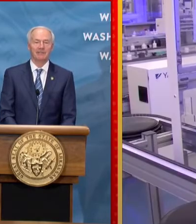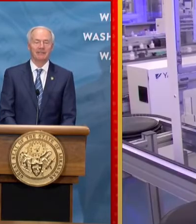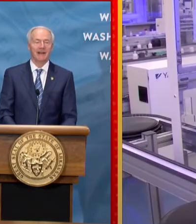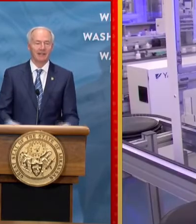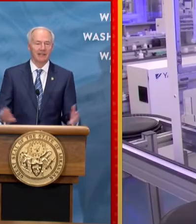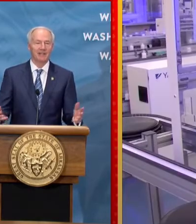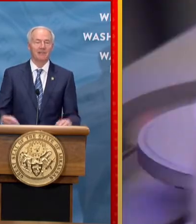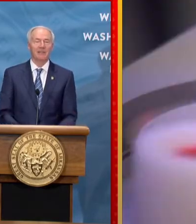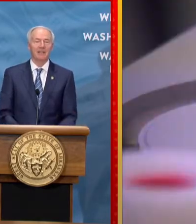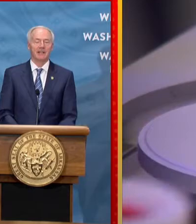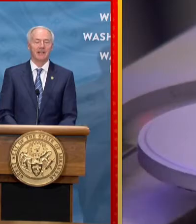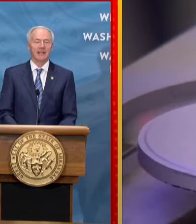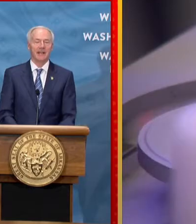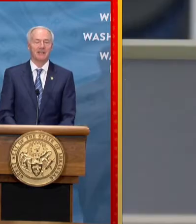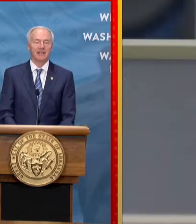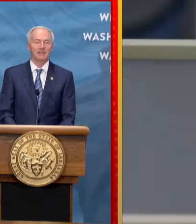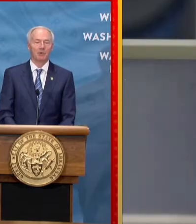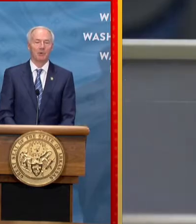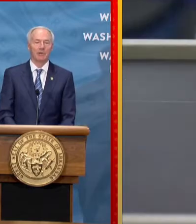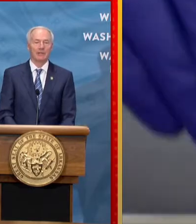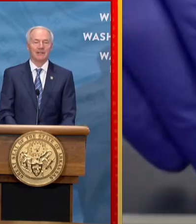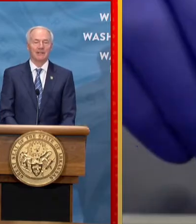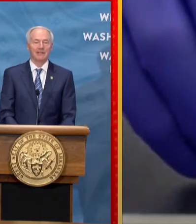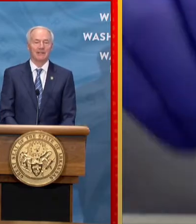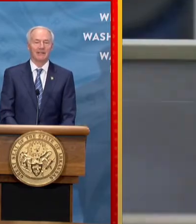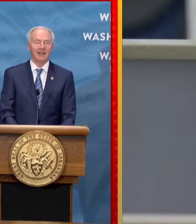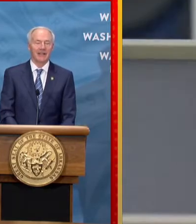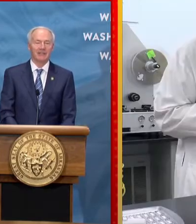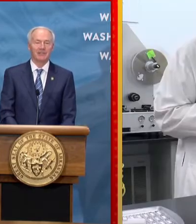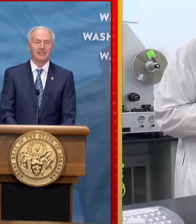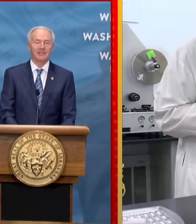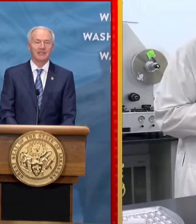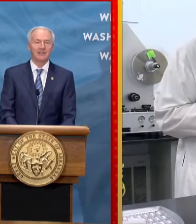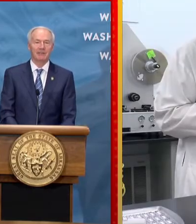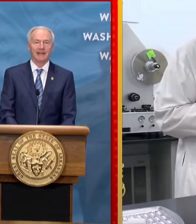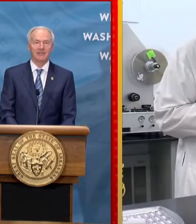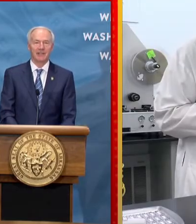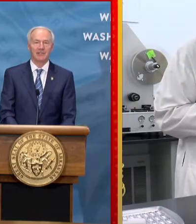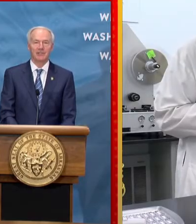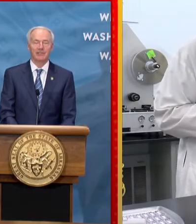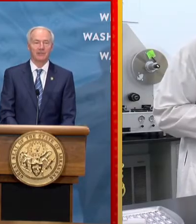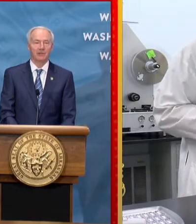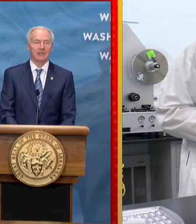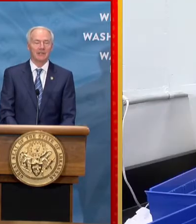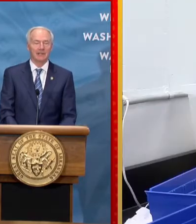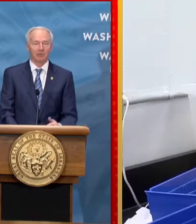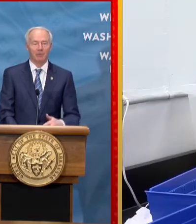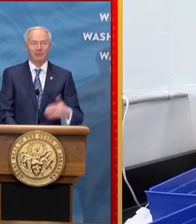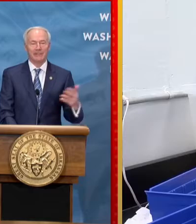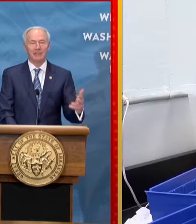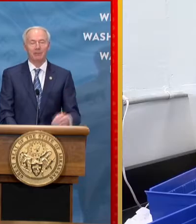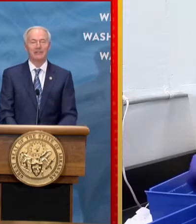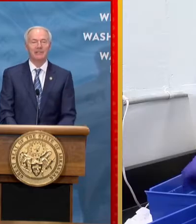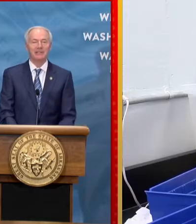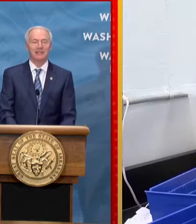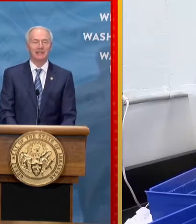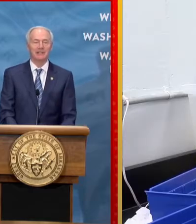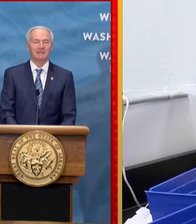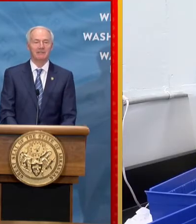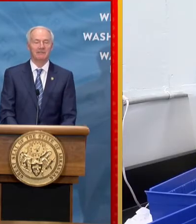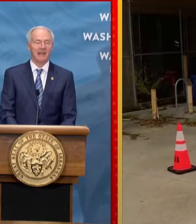of outlet and access for our Kansans to get their vaccination. So we'll be